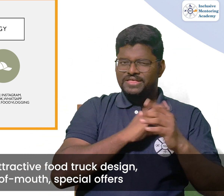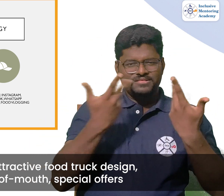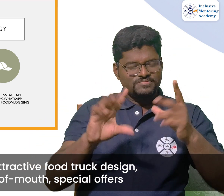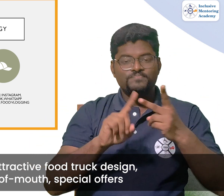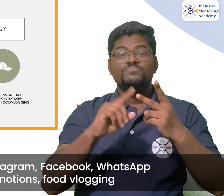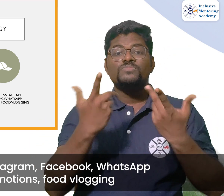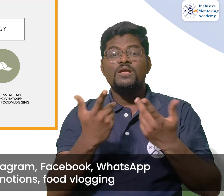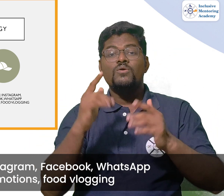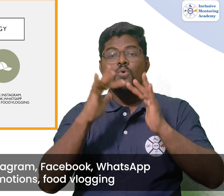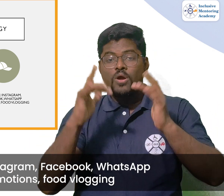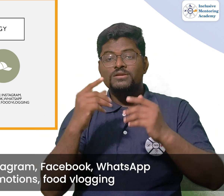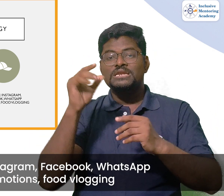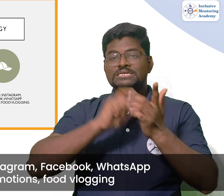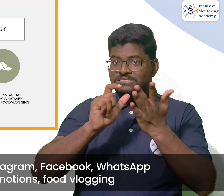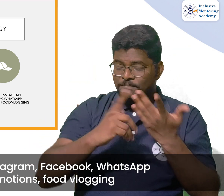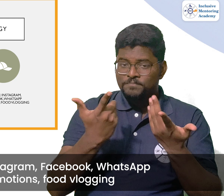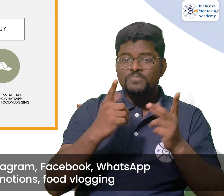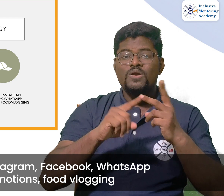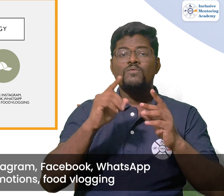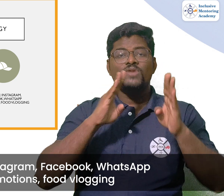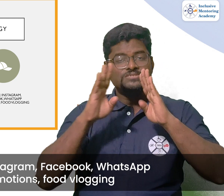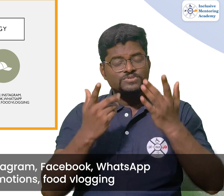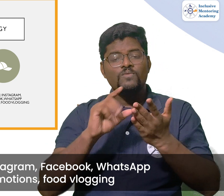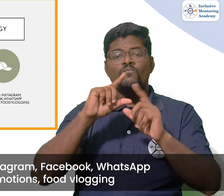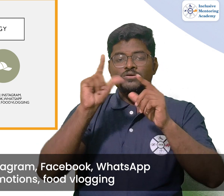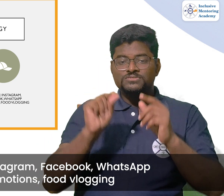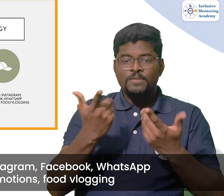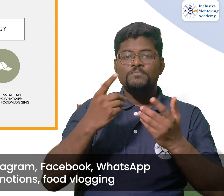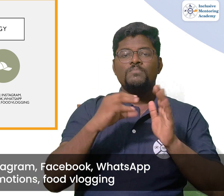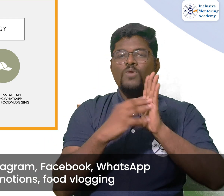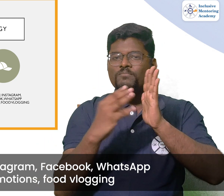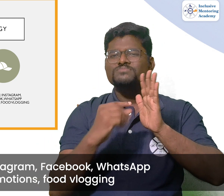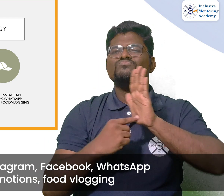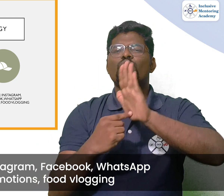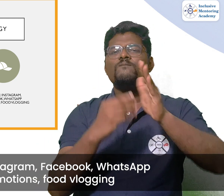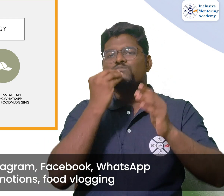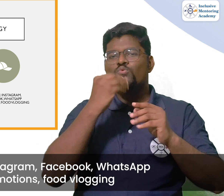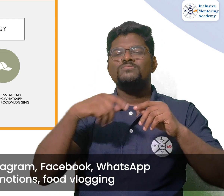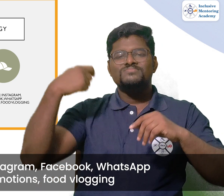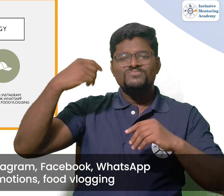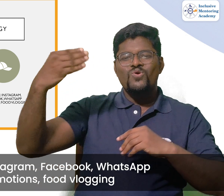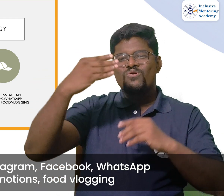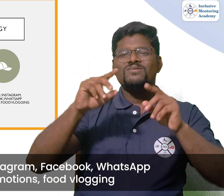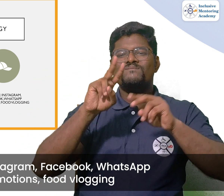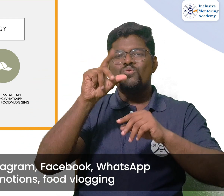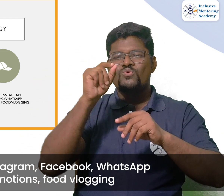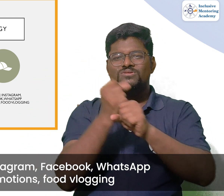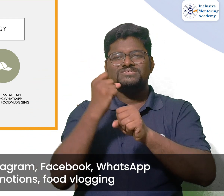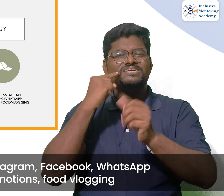offers. Online, Instagram, Facebook, WhatsApp promotions. Food vlogging.